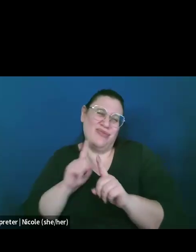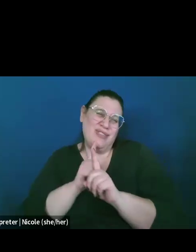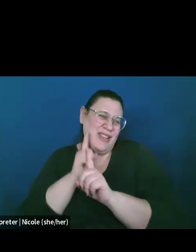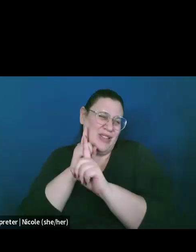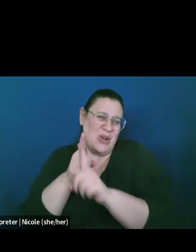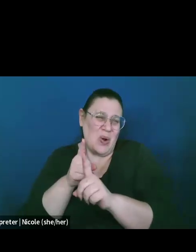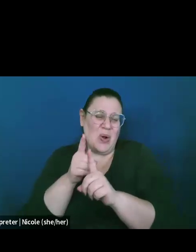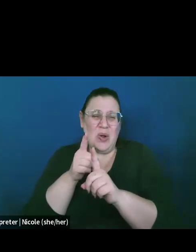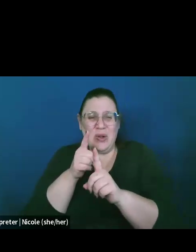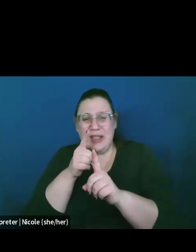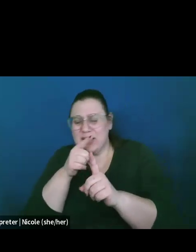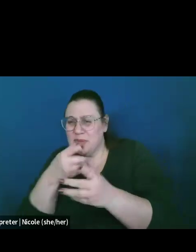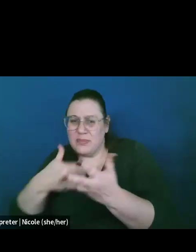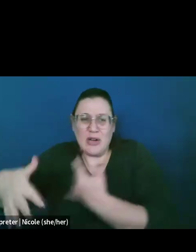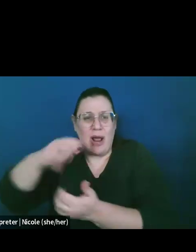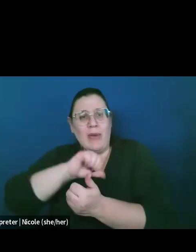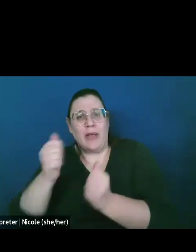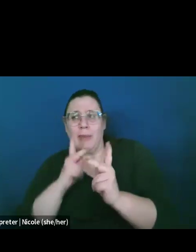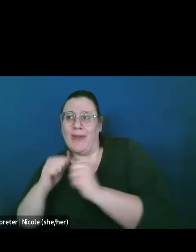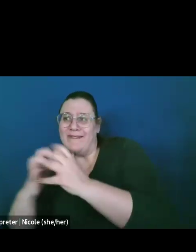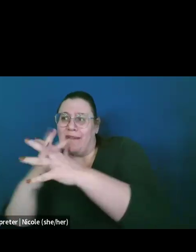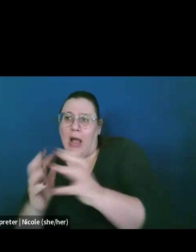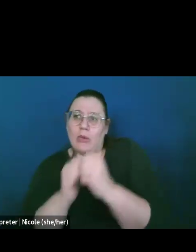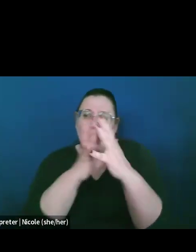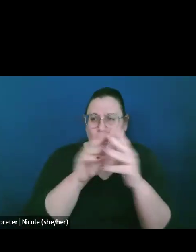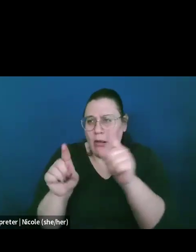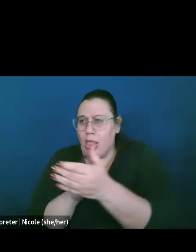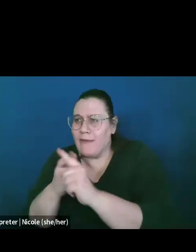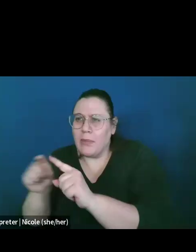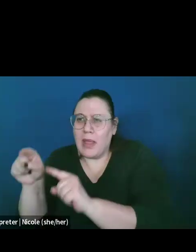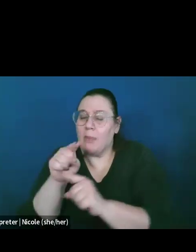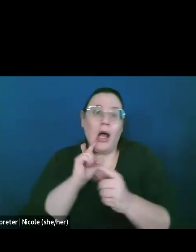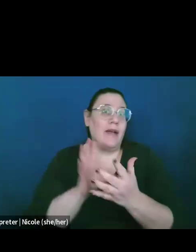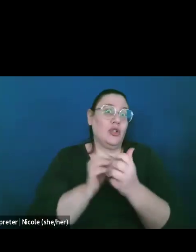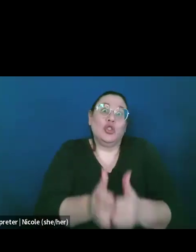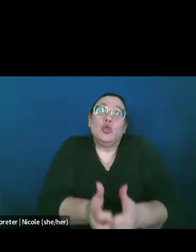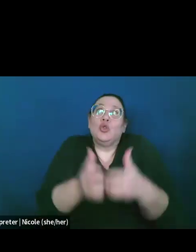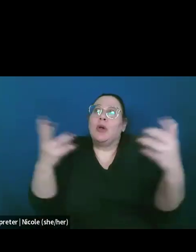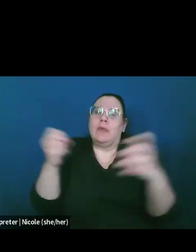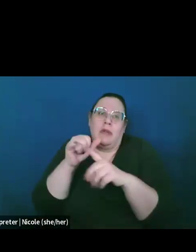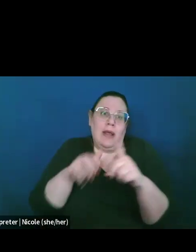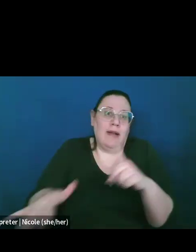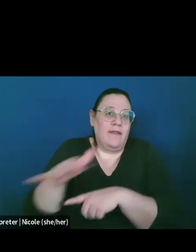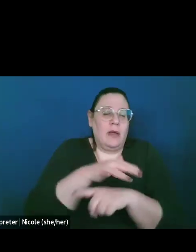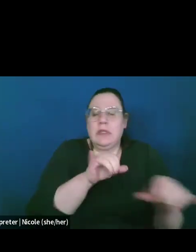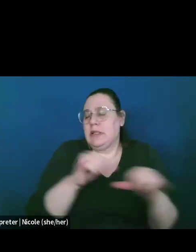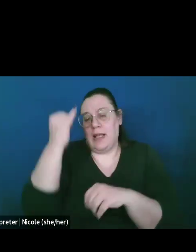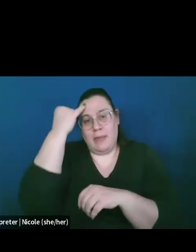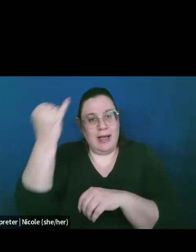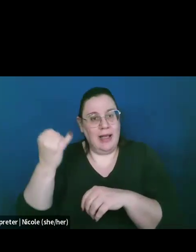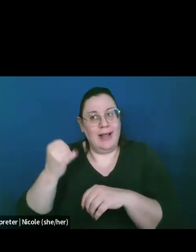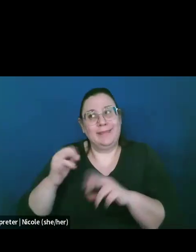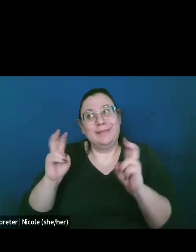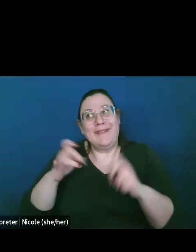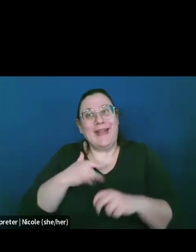other founders and learn. And I've just learned so much just being in that space and the same kind of idea. It feels a little bit like summer camp